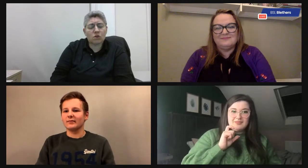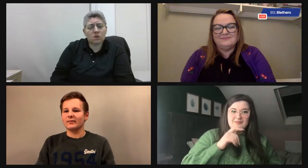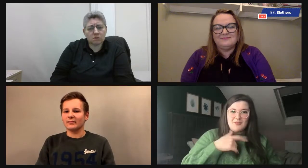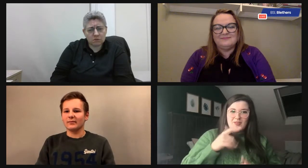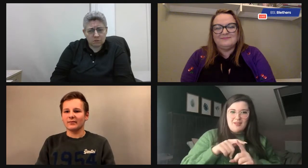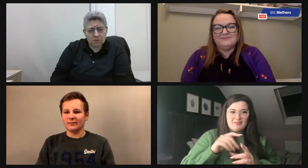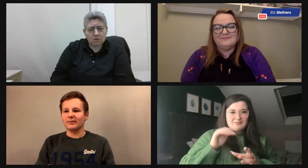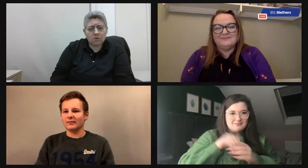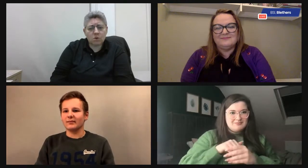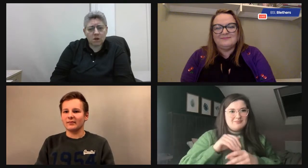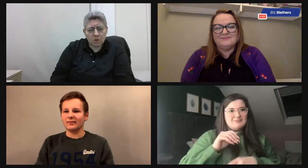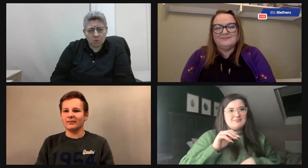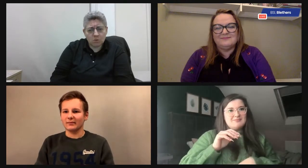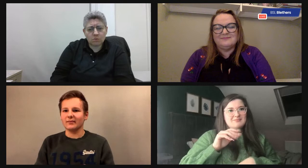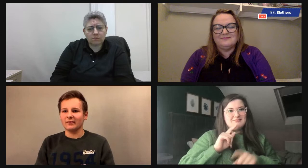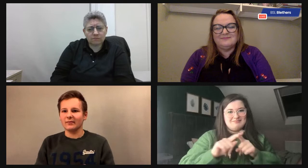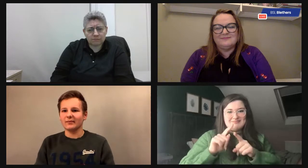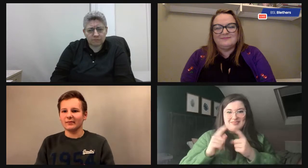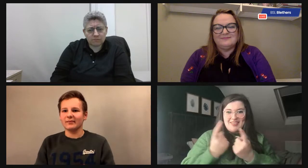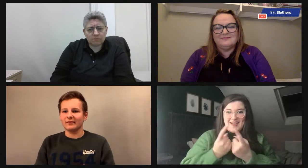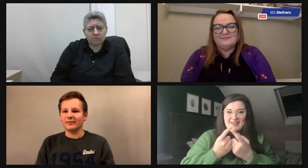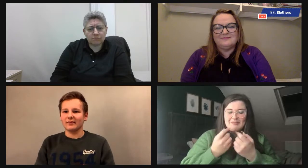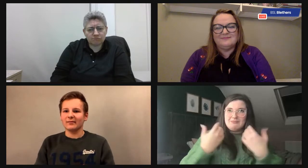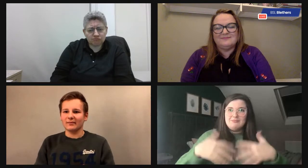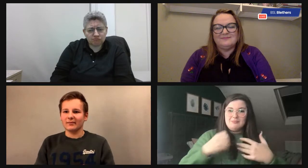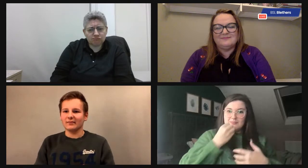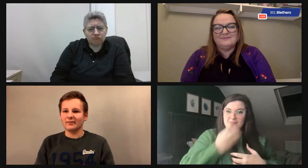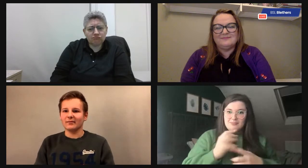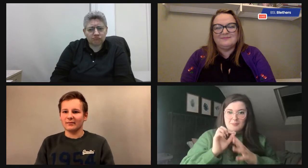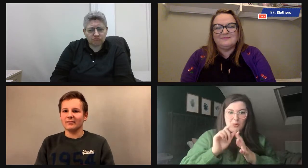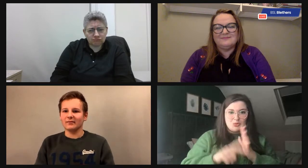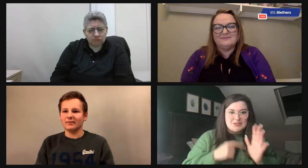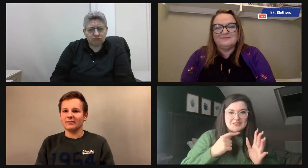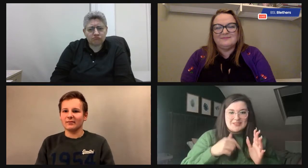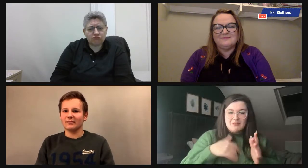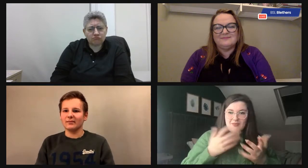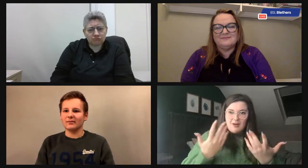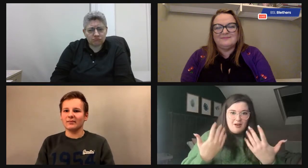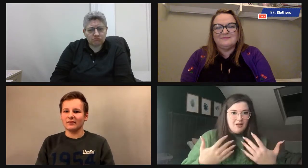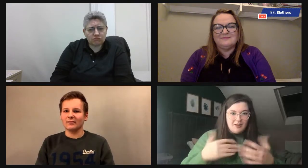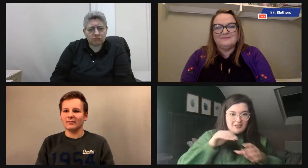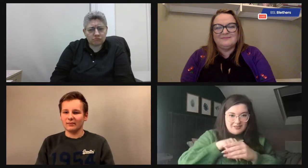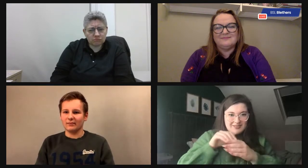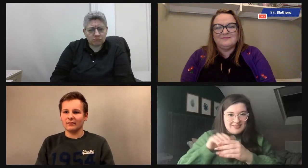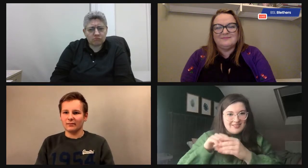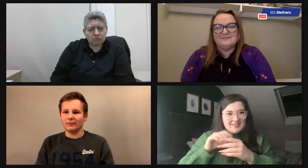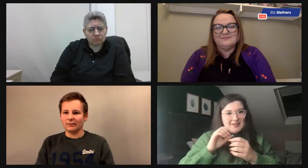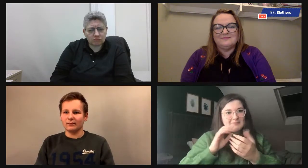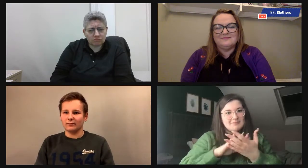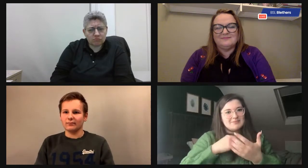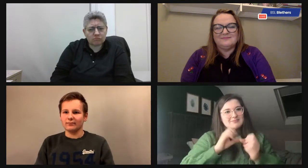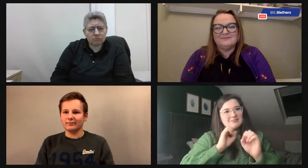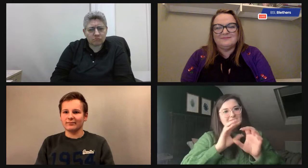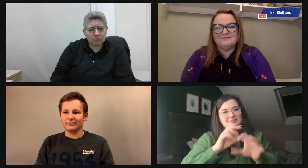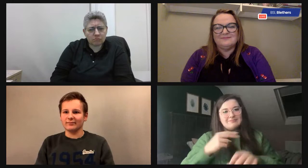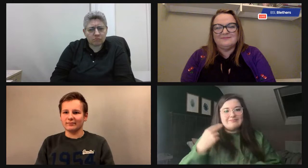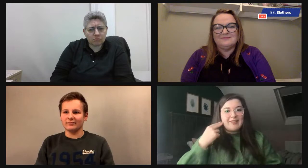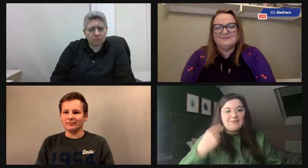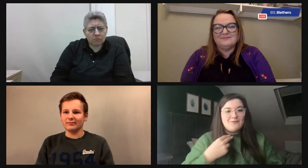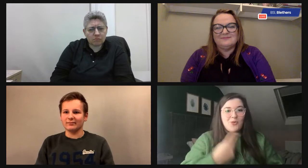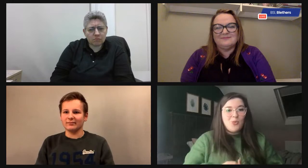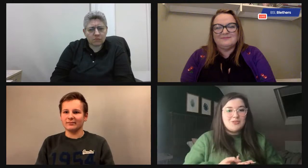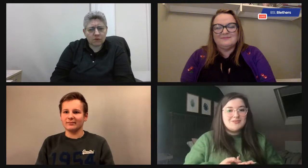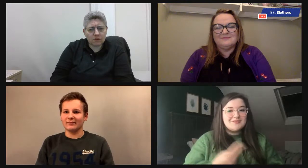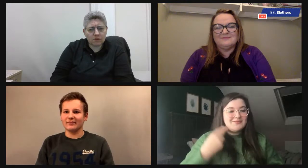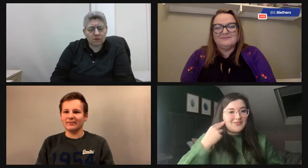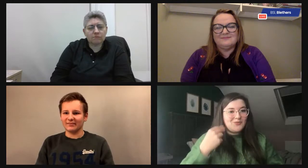I just feel like a different person. So I think that's because I've been involved in so many different projects that have just